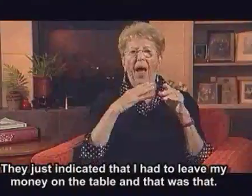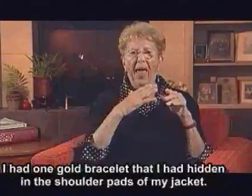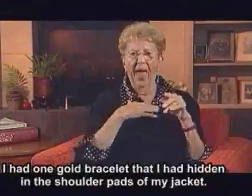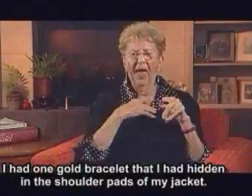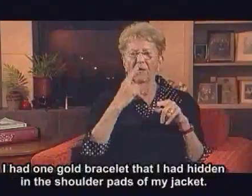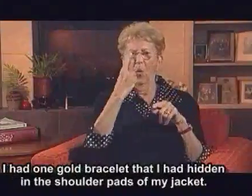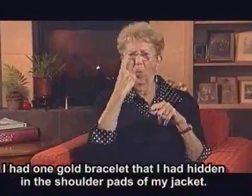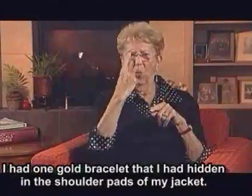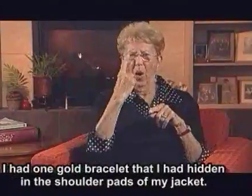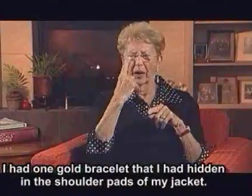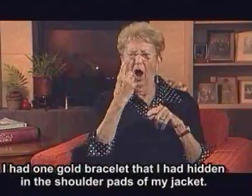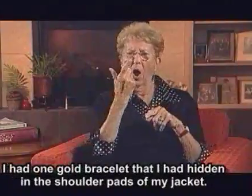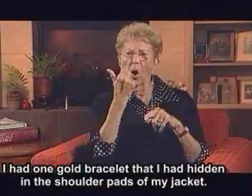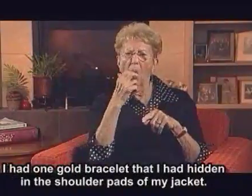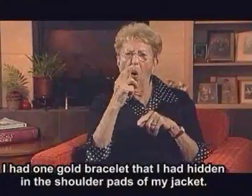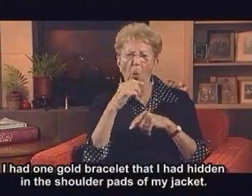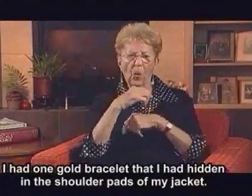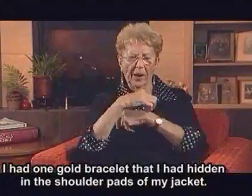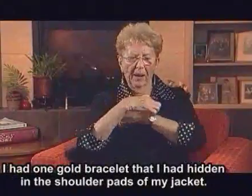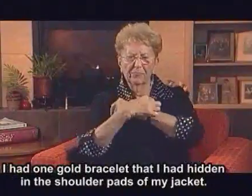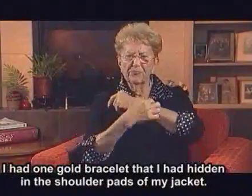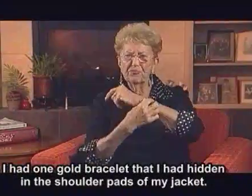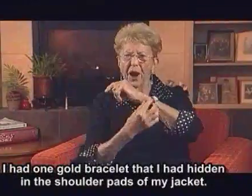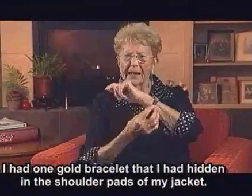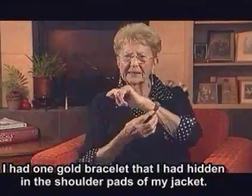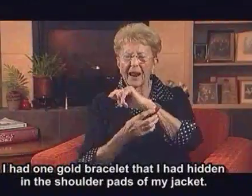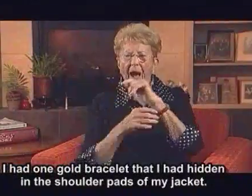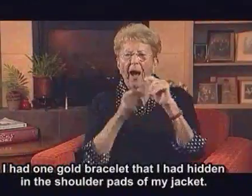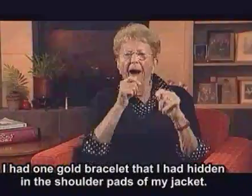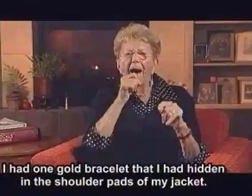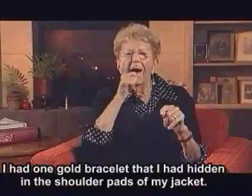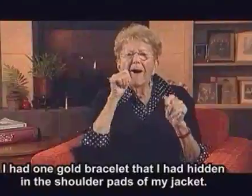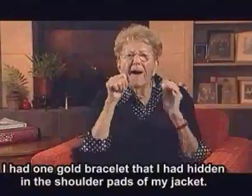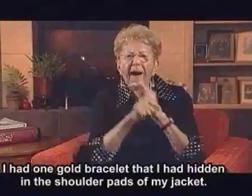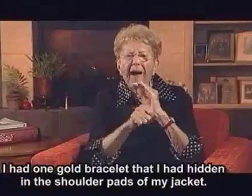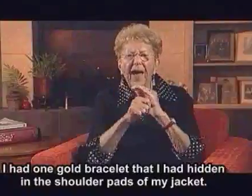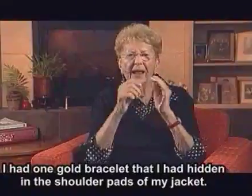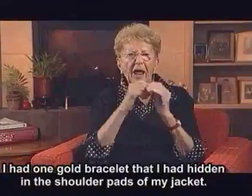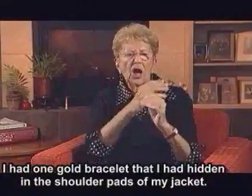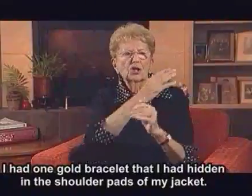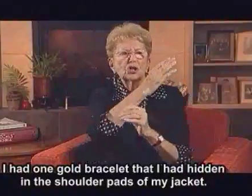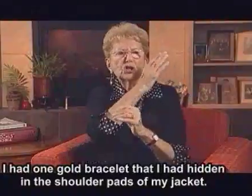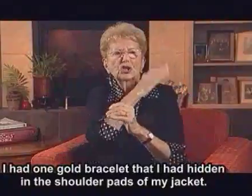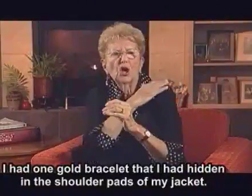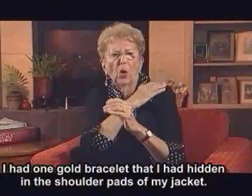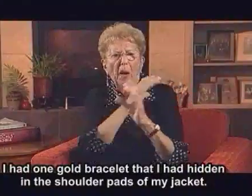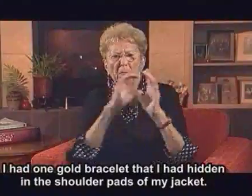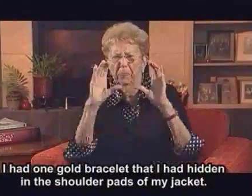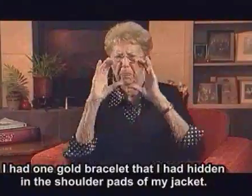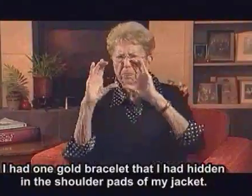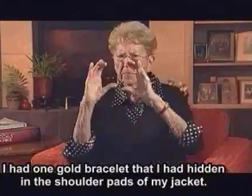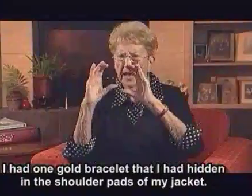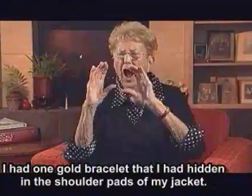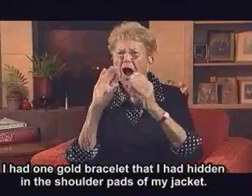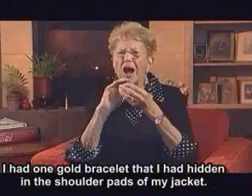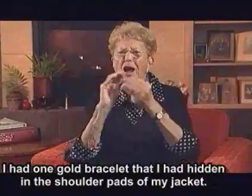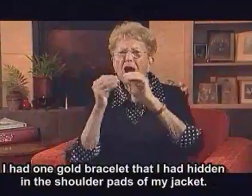that. I had one gold bracelet that I had hidden in the shoulder pads of my jacket.